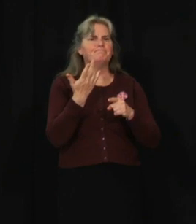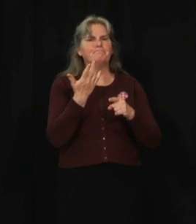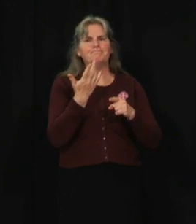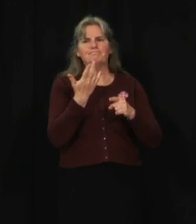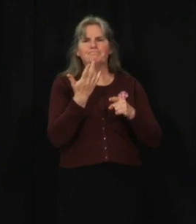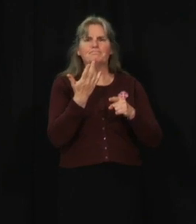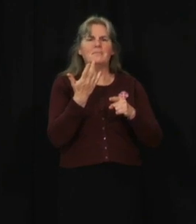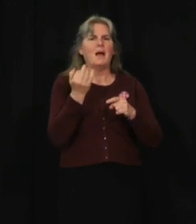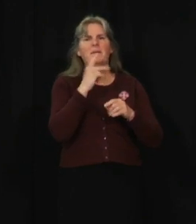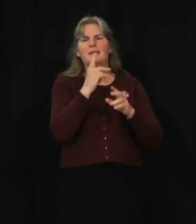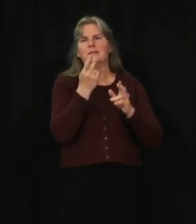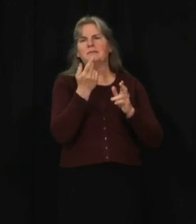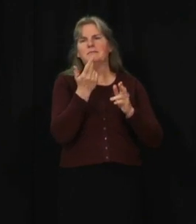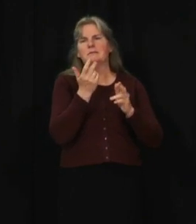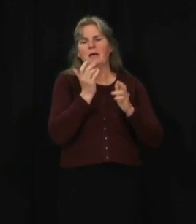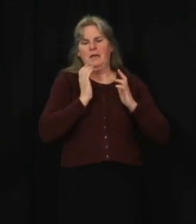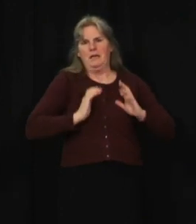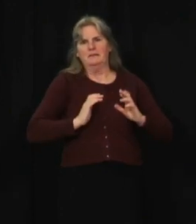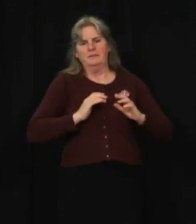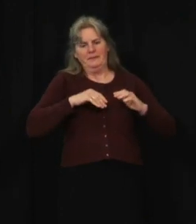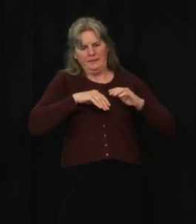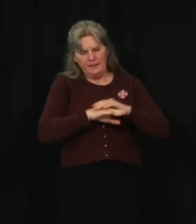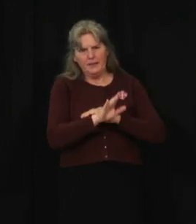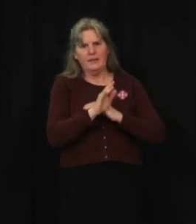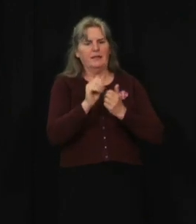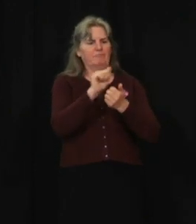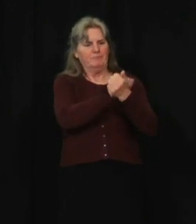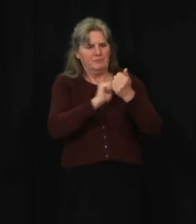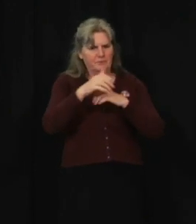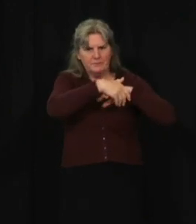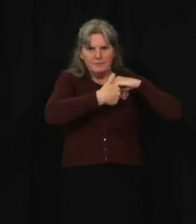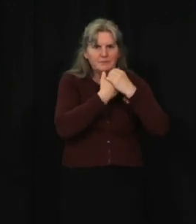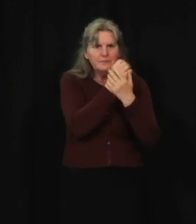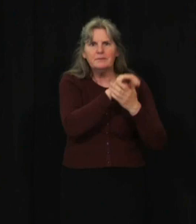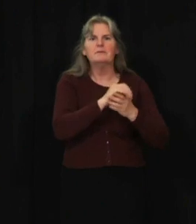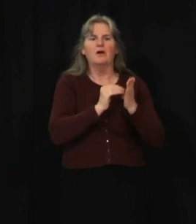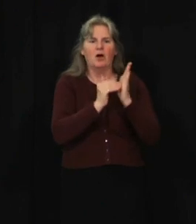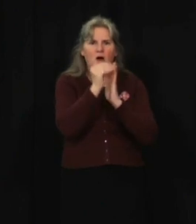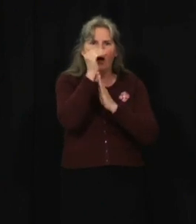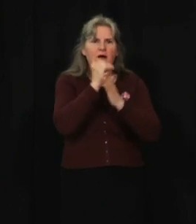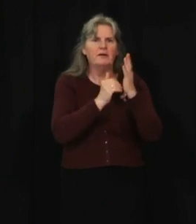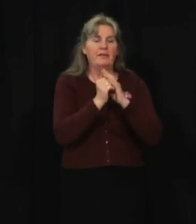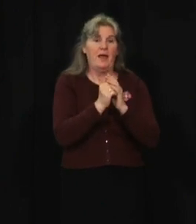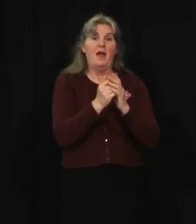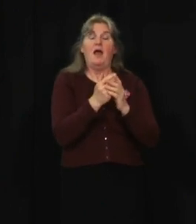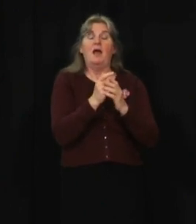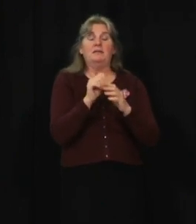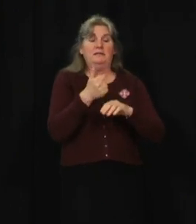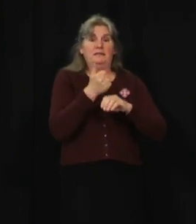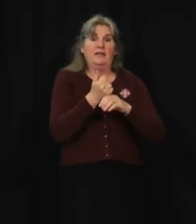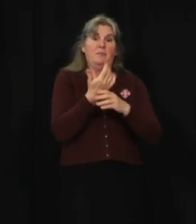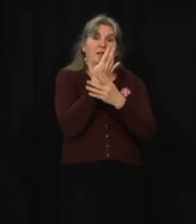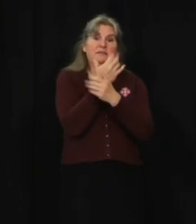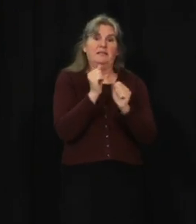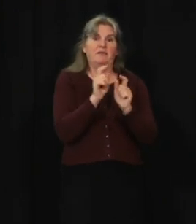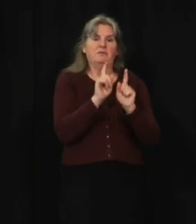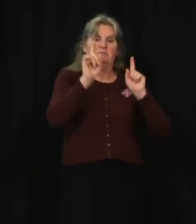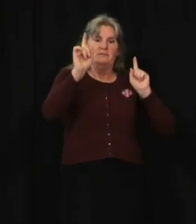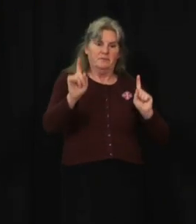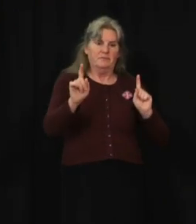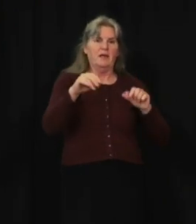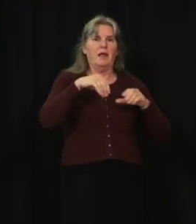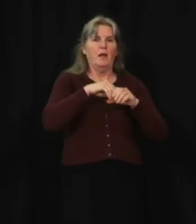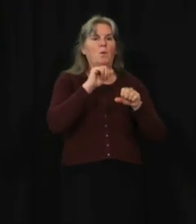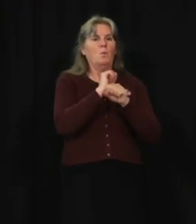limiting customers and enhanced sanitation. It's really all about maintaining safe spacing within the workplace